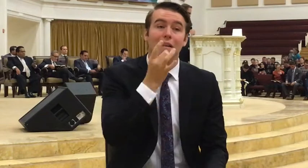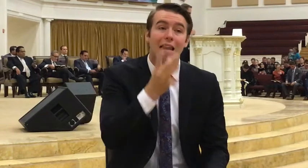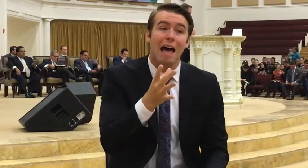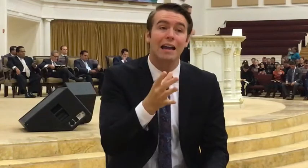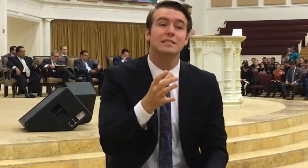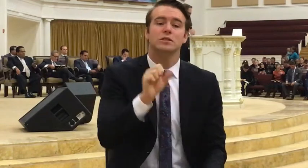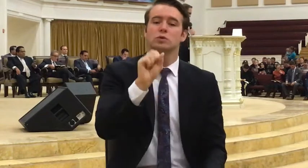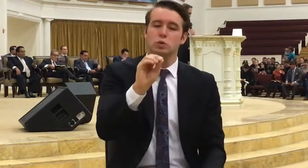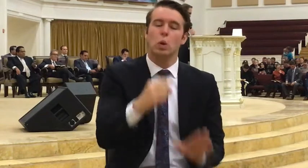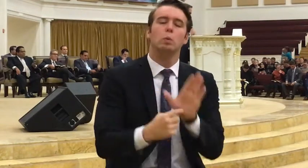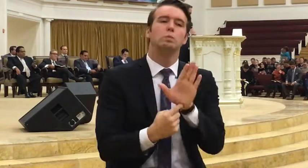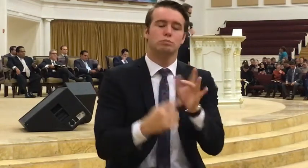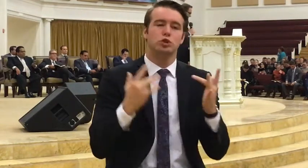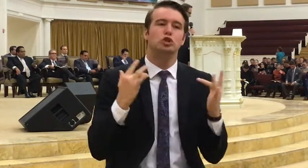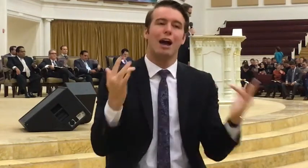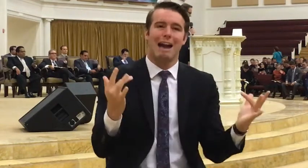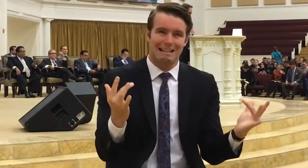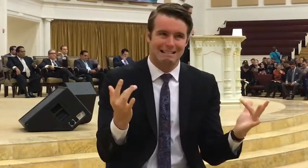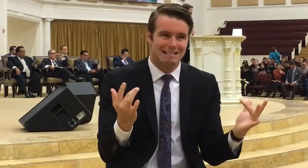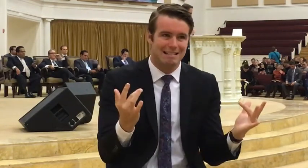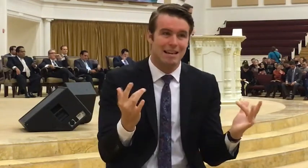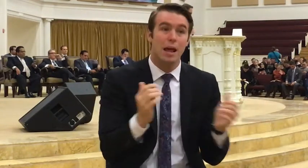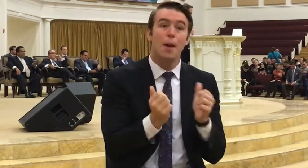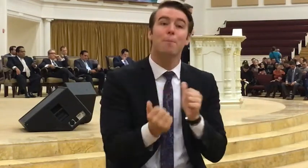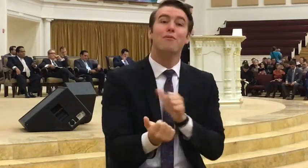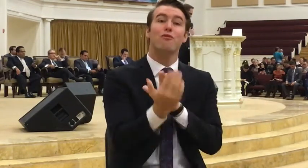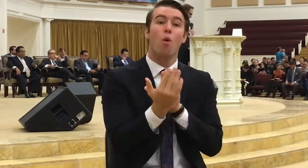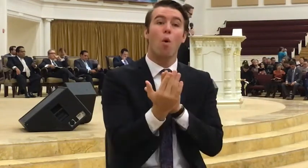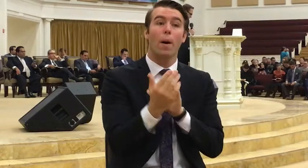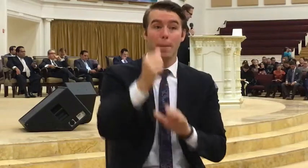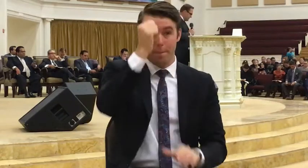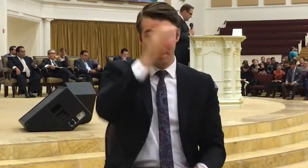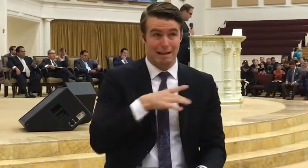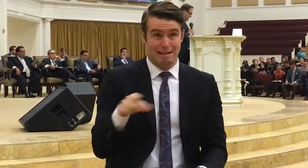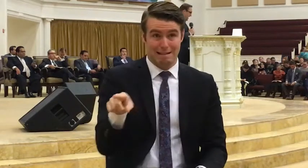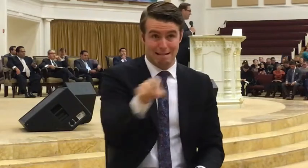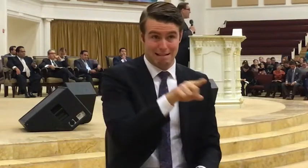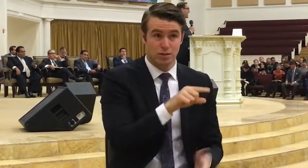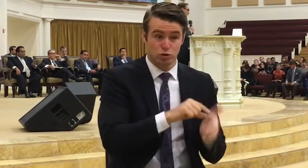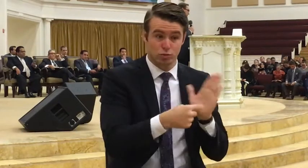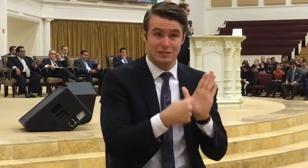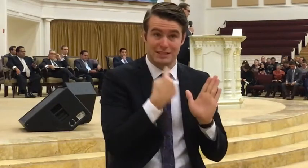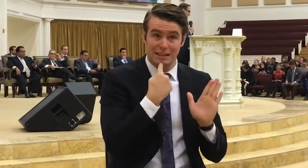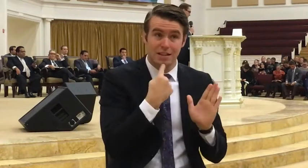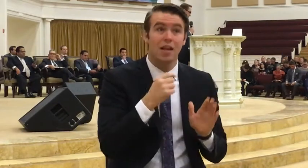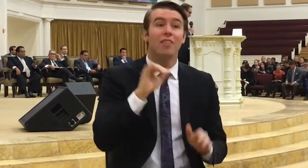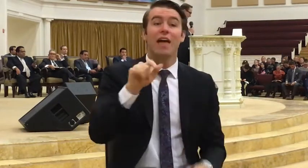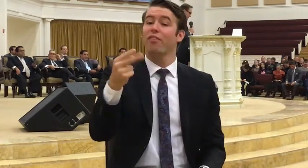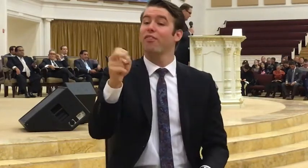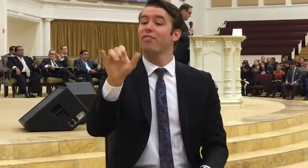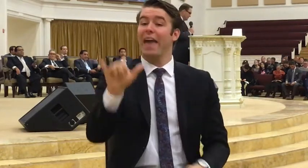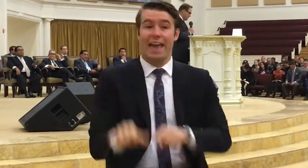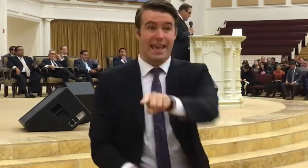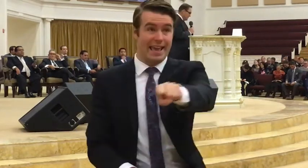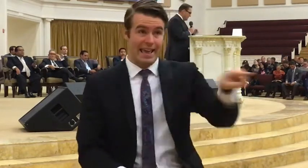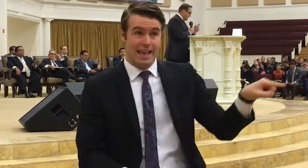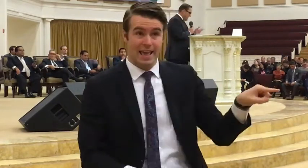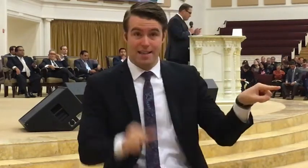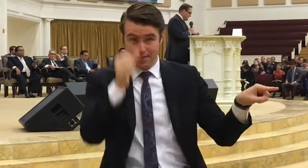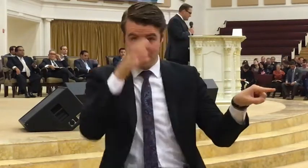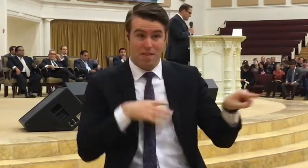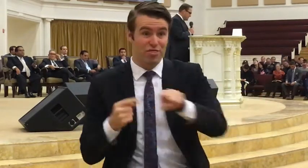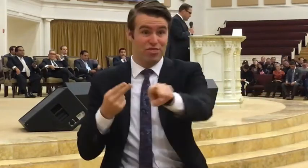so shine before men that they," everybody say "they," "Amen,"